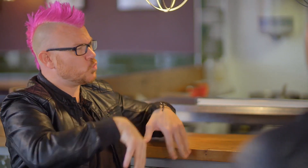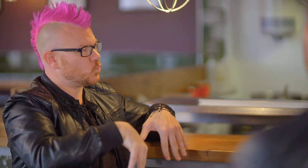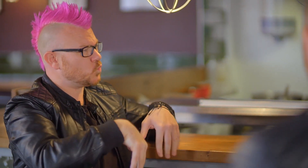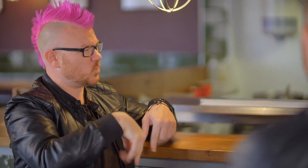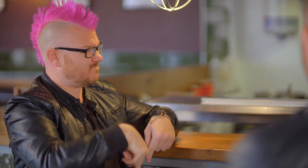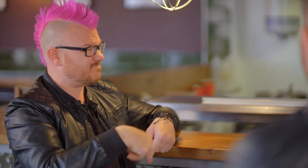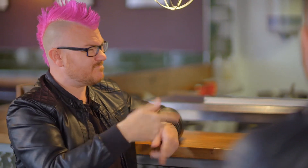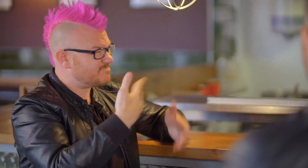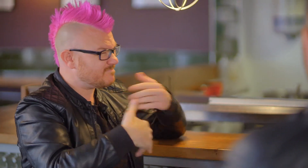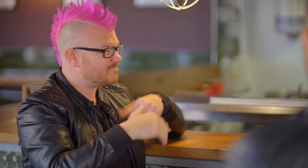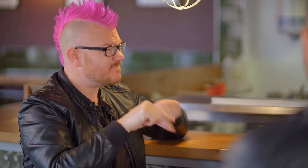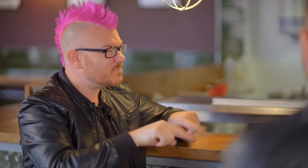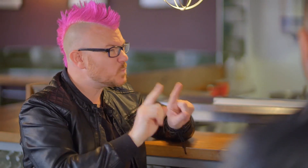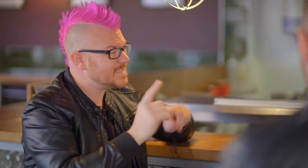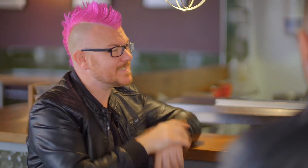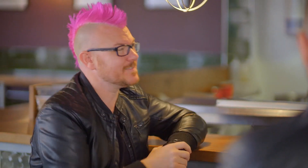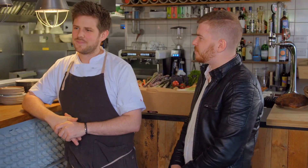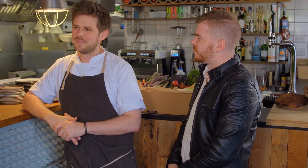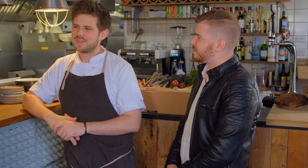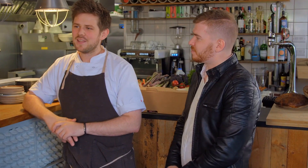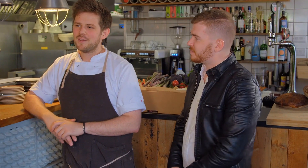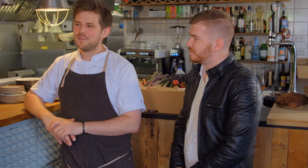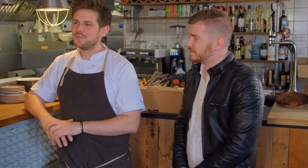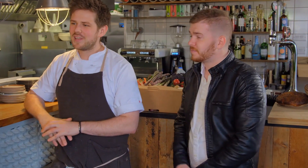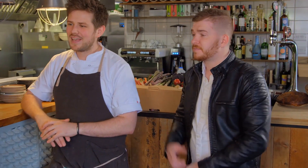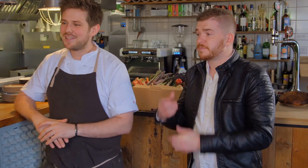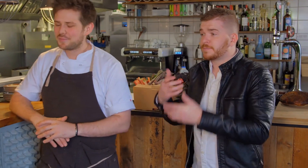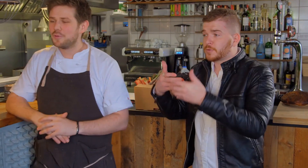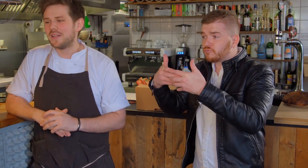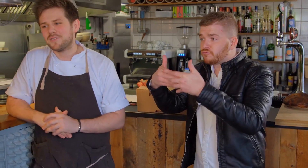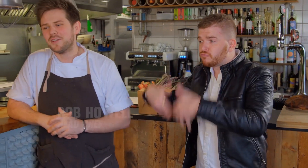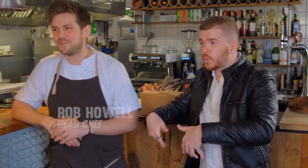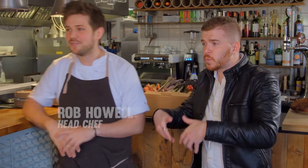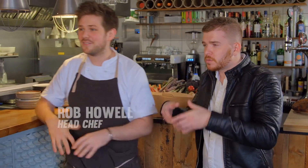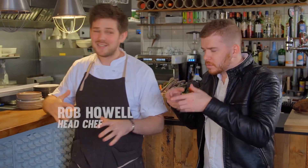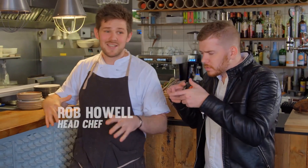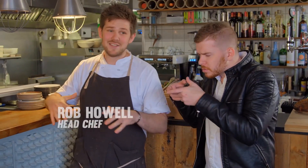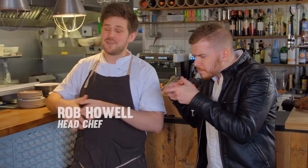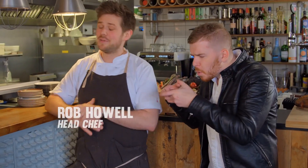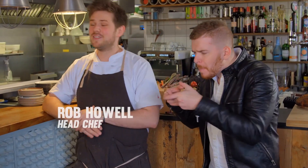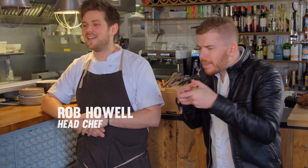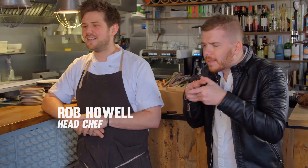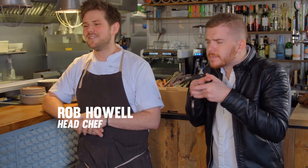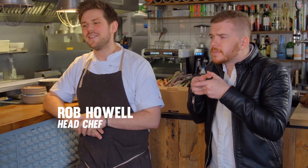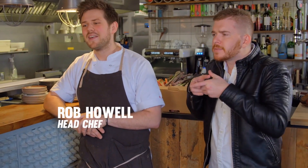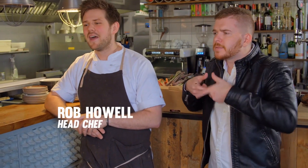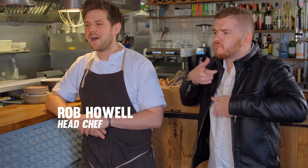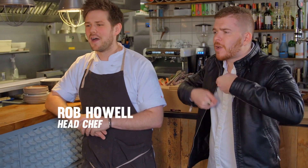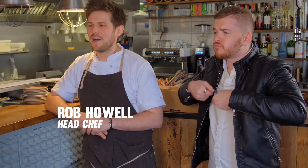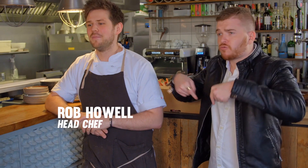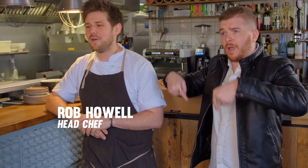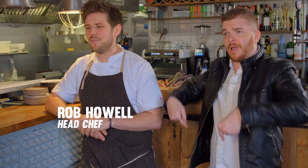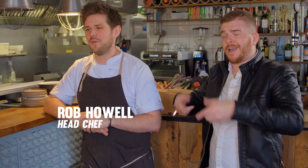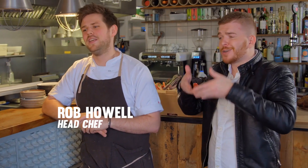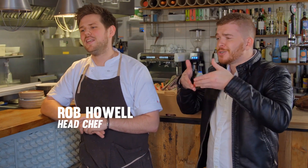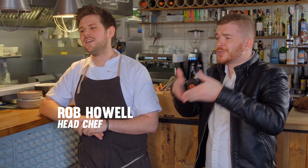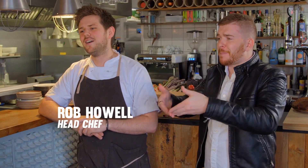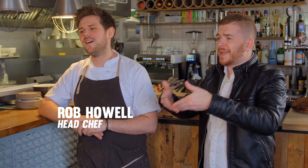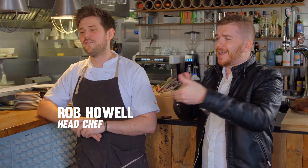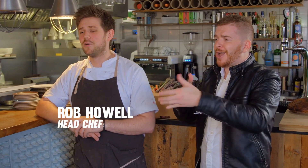Root. No. Can you tell me a bit more? Root's a small plates restaurant in the shipping container. We